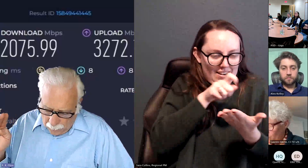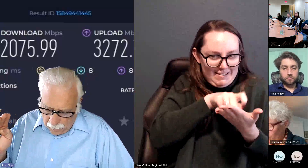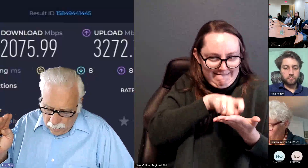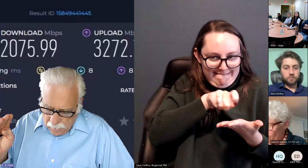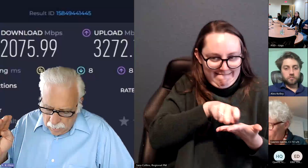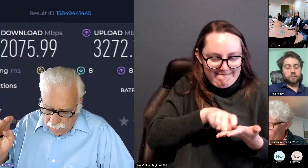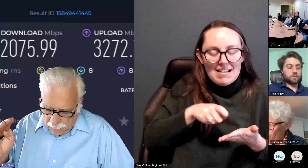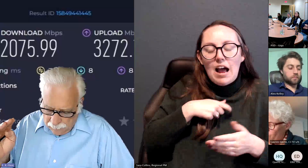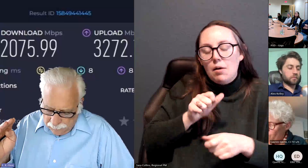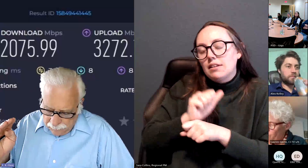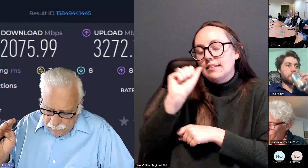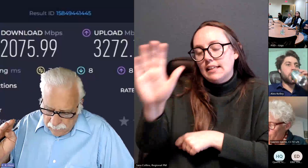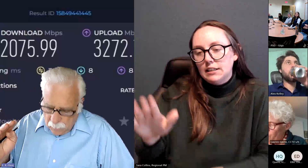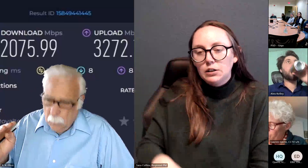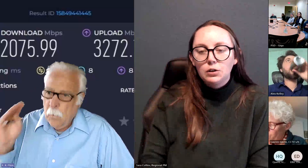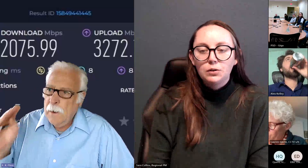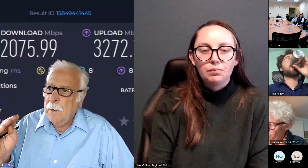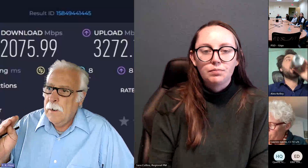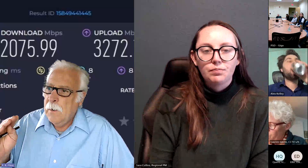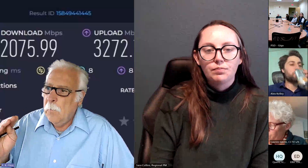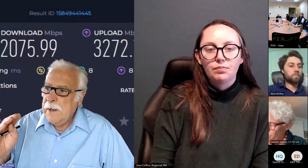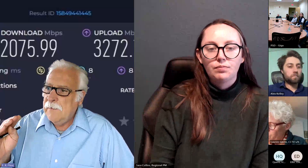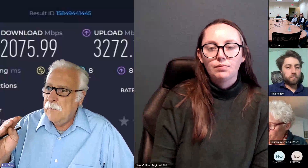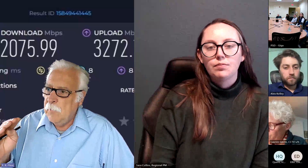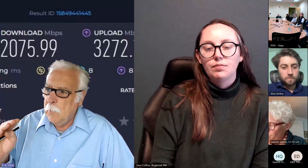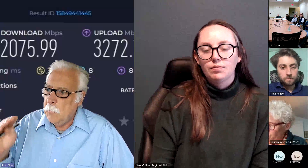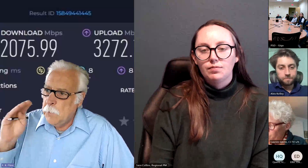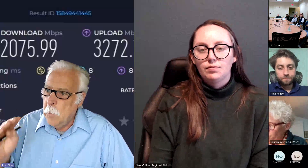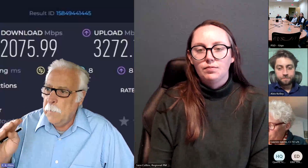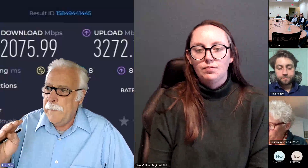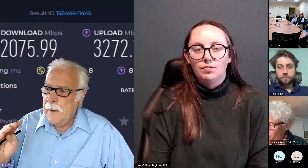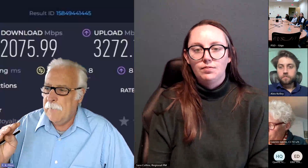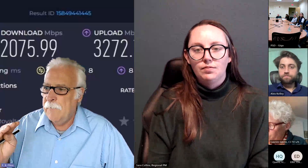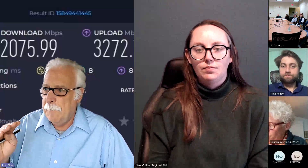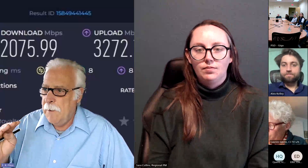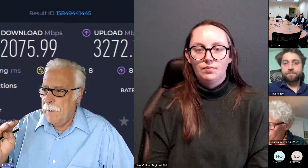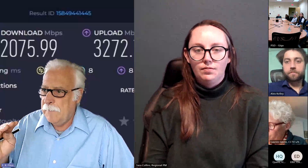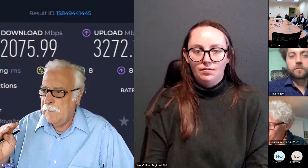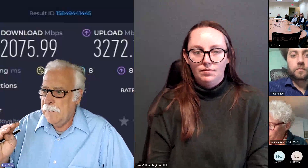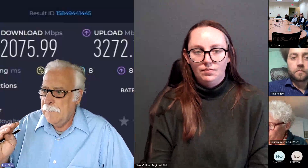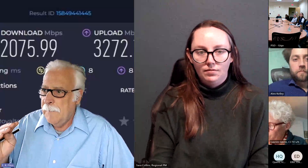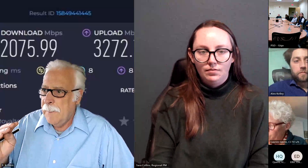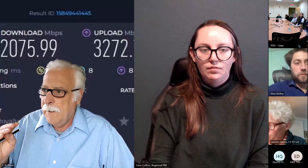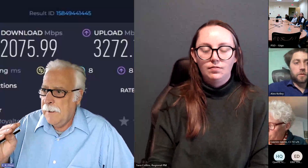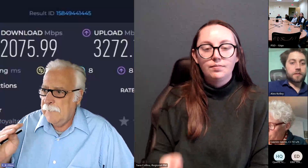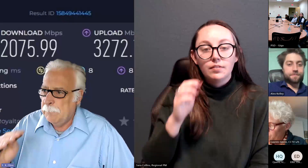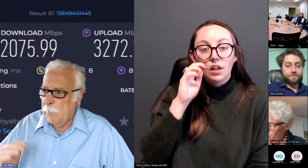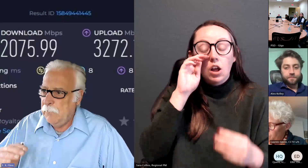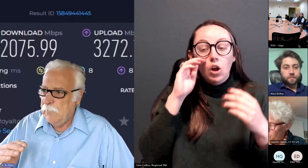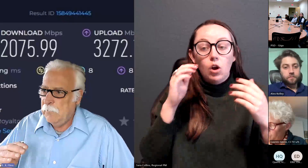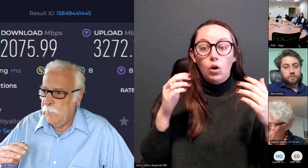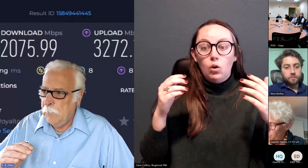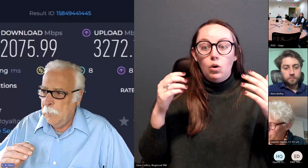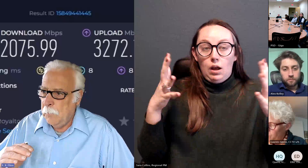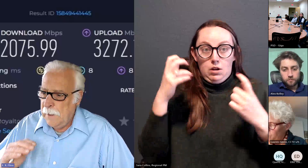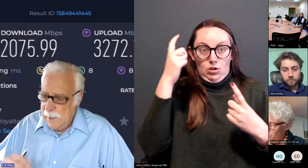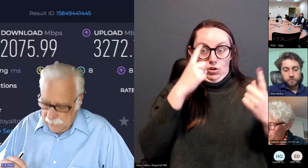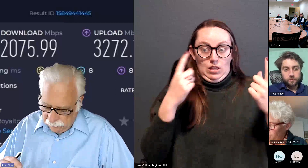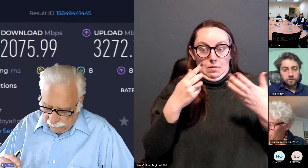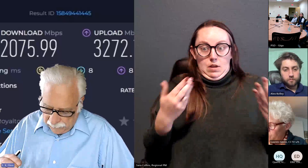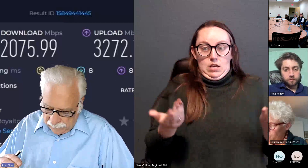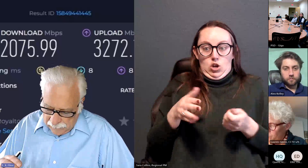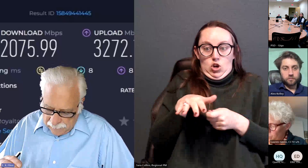in order of what we need to do locally here in Vermont, as opposed